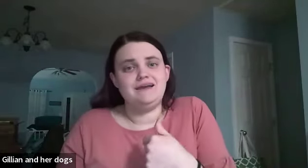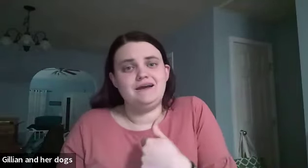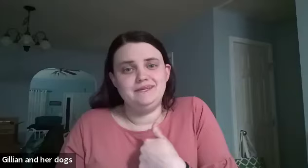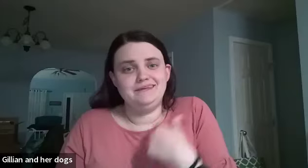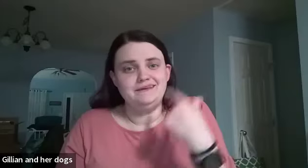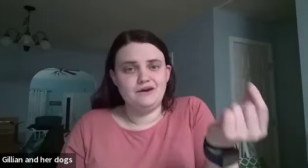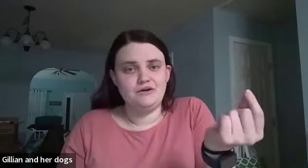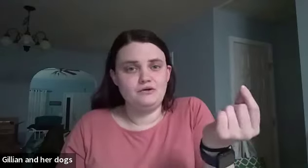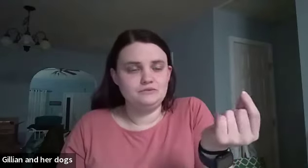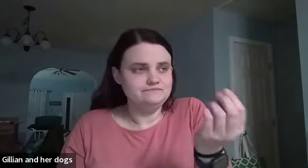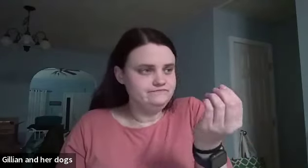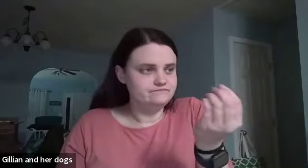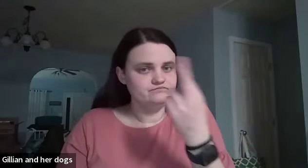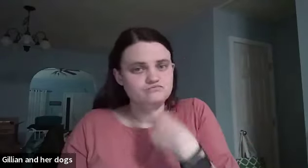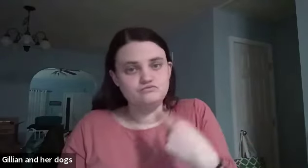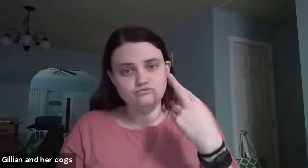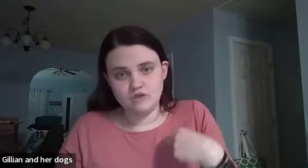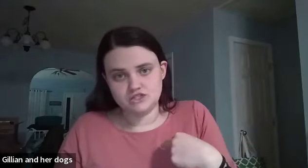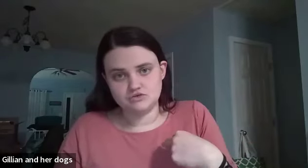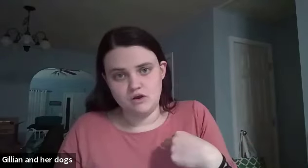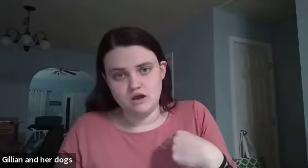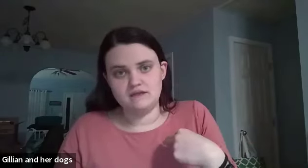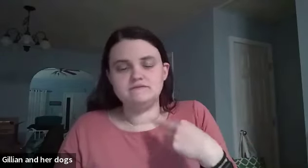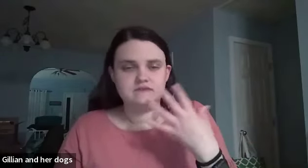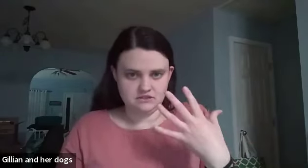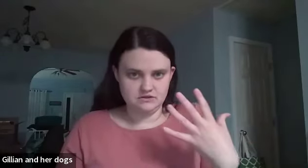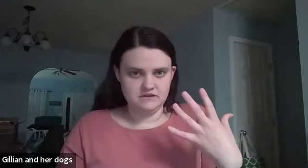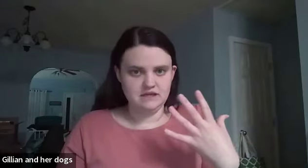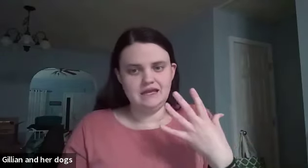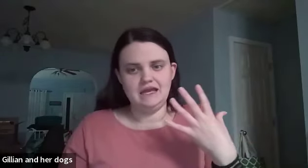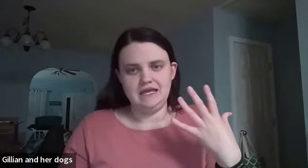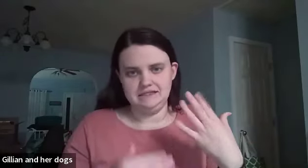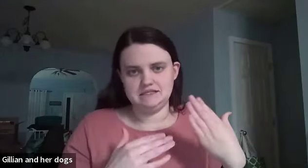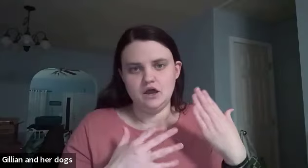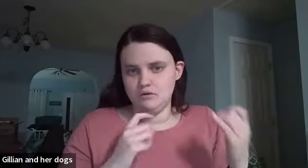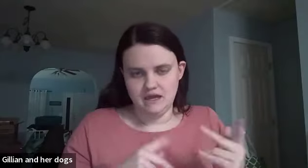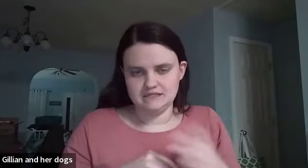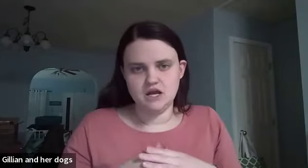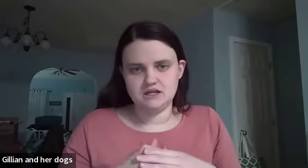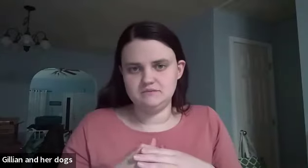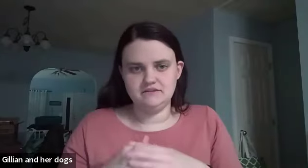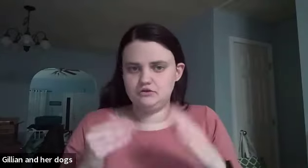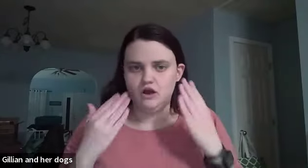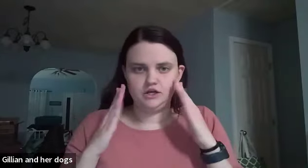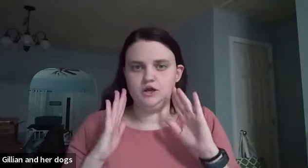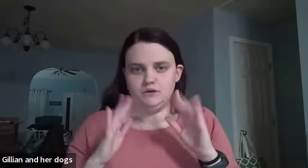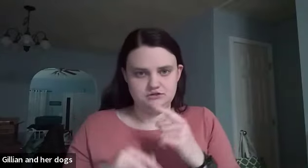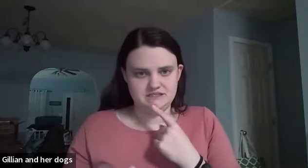like me, go, restaurant, that sort of thing, it's okay. It's not going to be like they're not going to know what you're